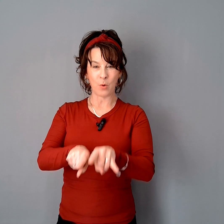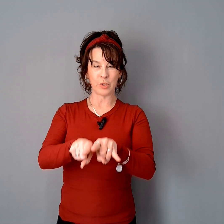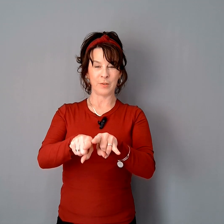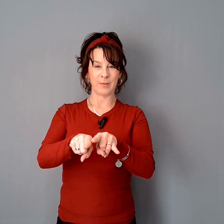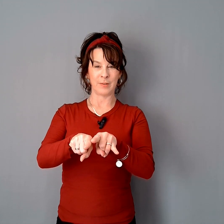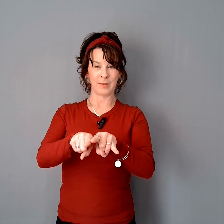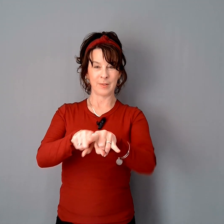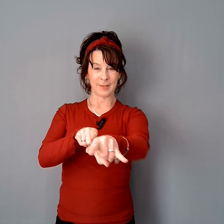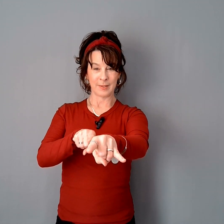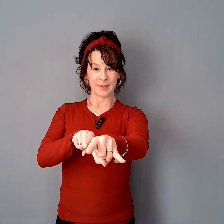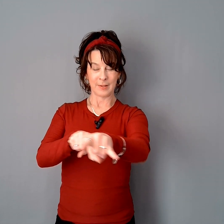out.